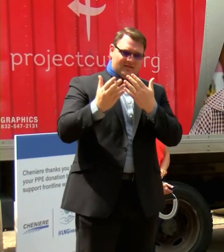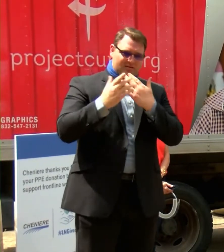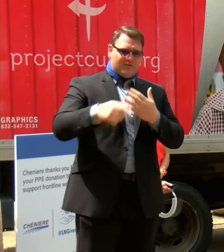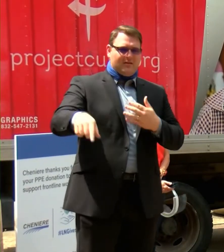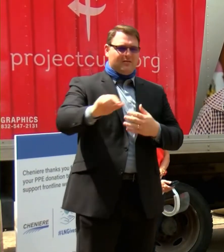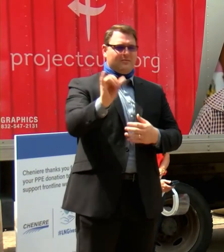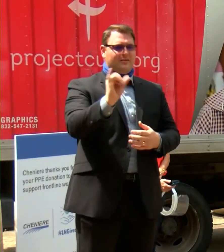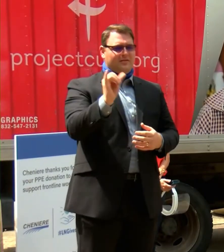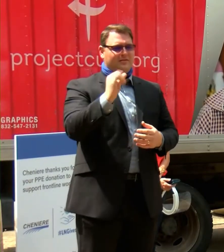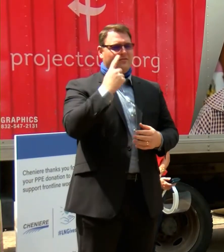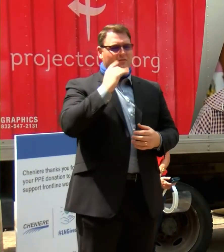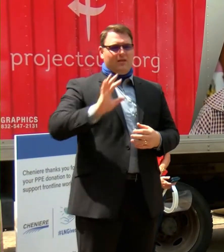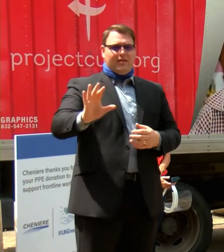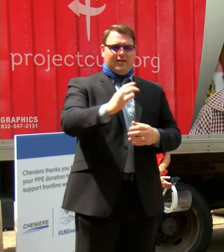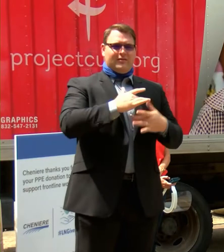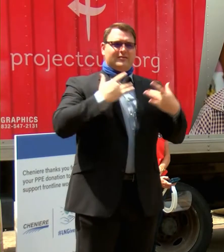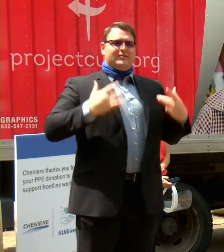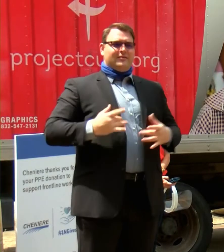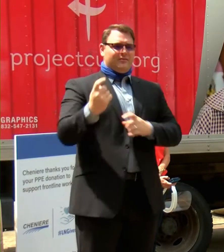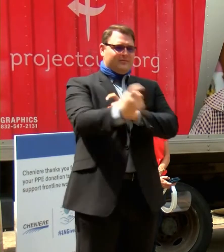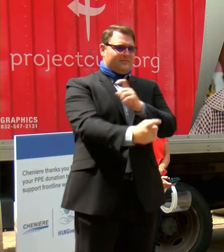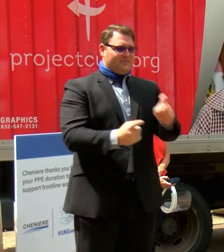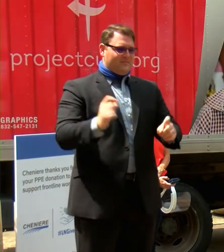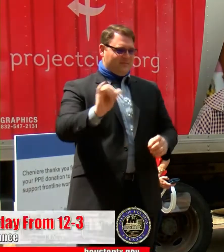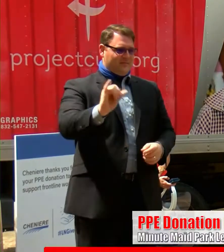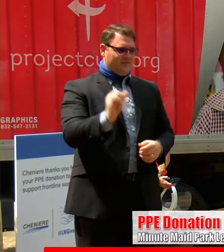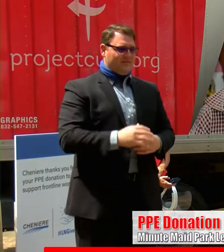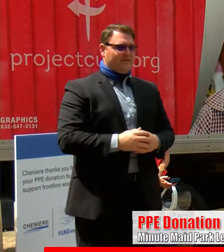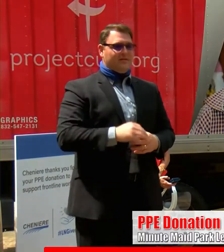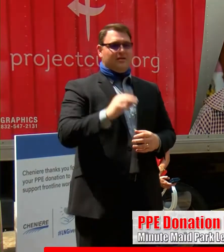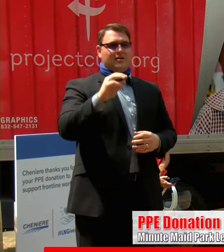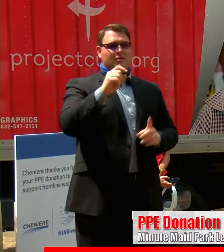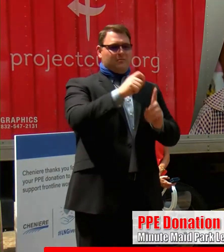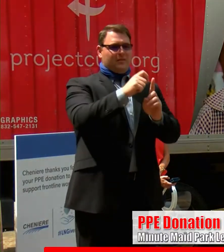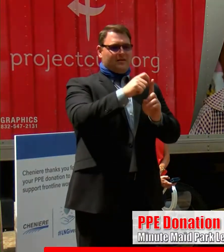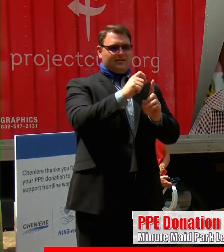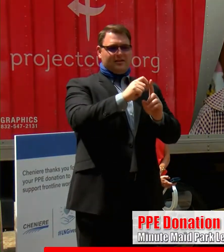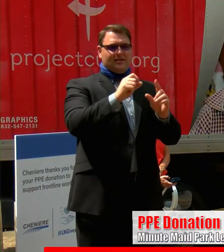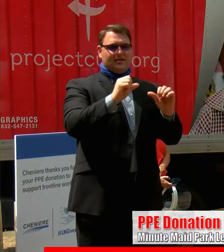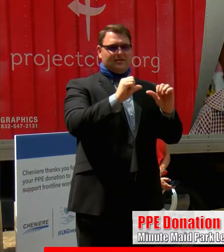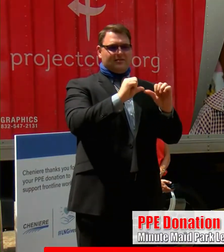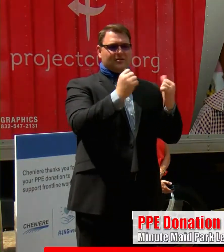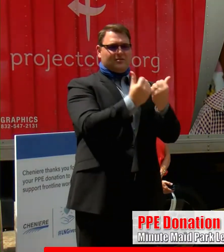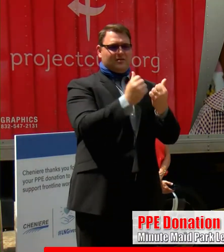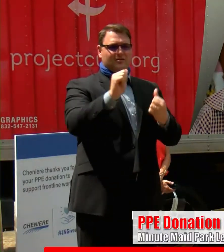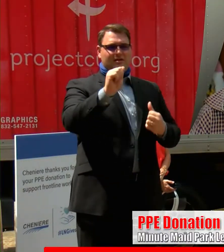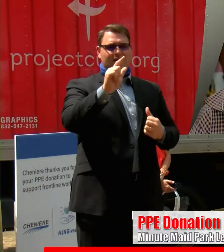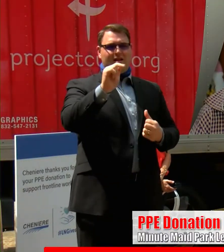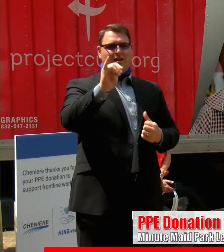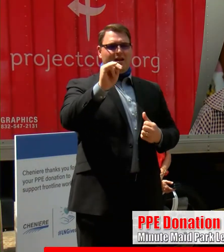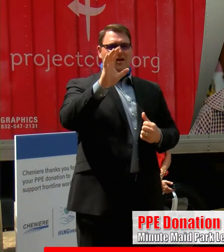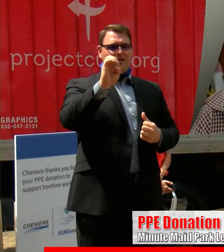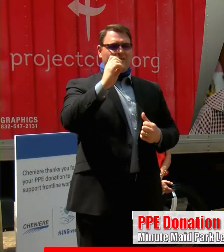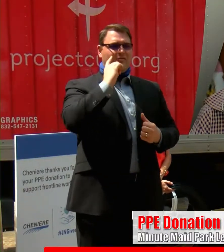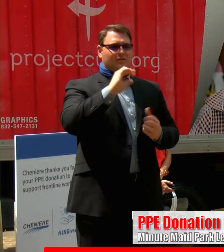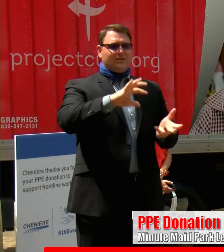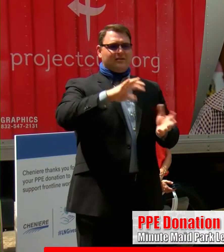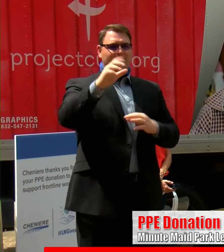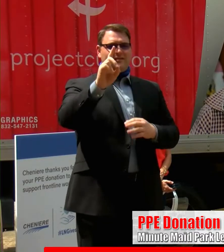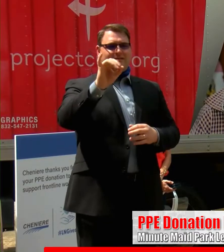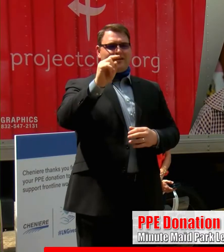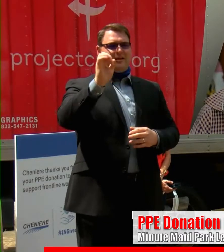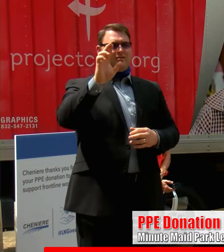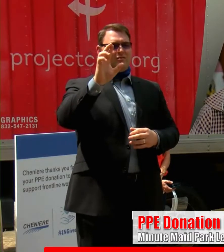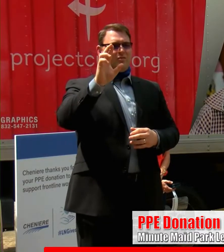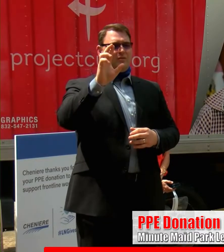very much for their generous contribution. The Pakistani Association Alliance for Disaster Relief, 1 pallet